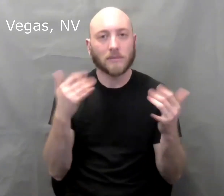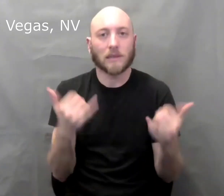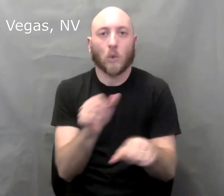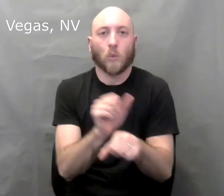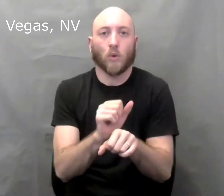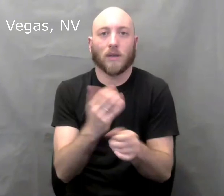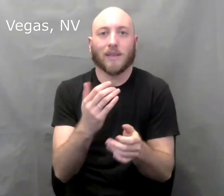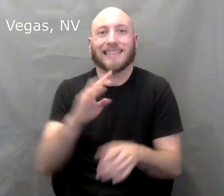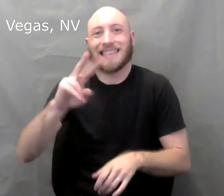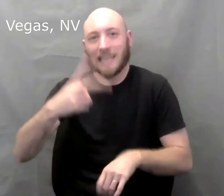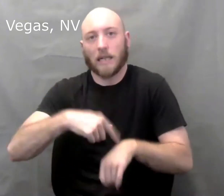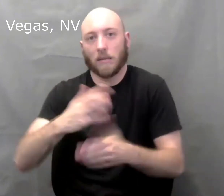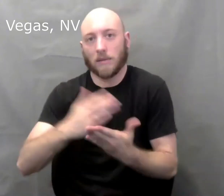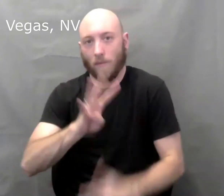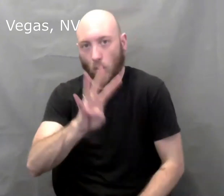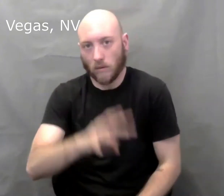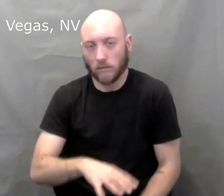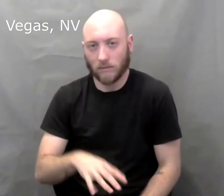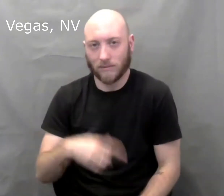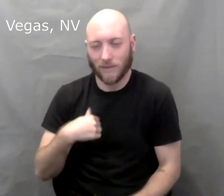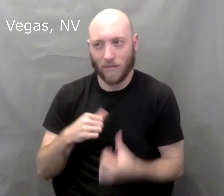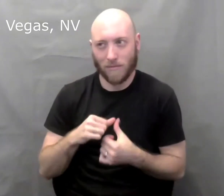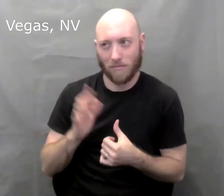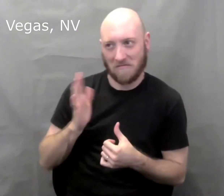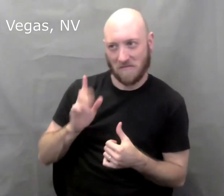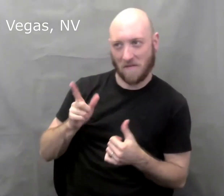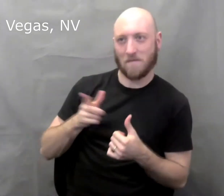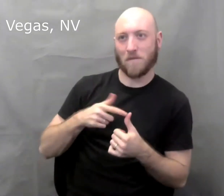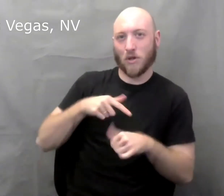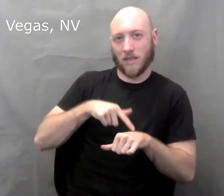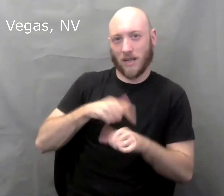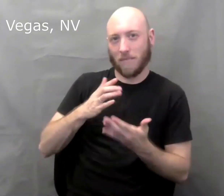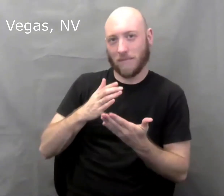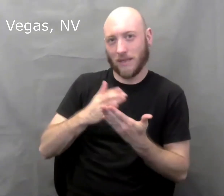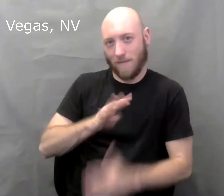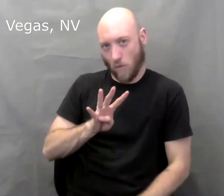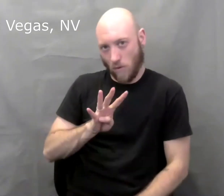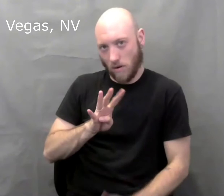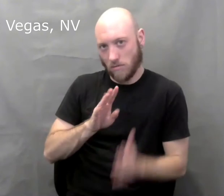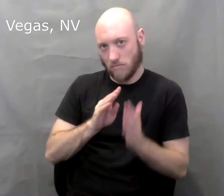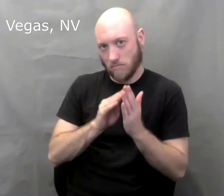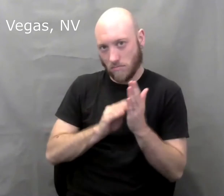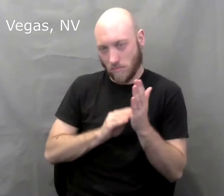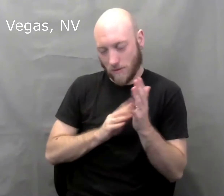remember when I did my first and I thought that the experience that I would